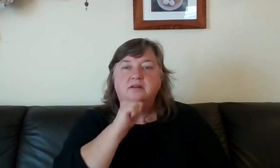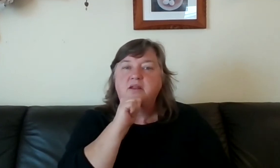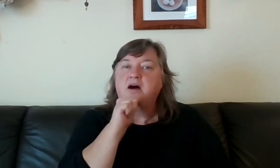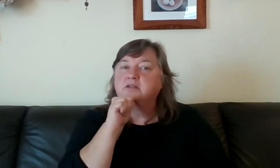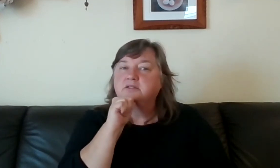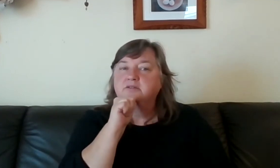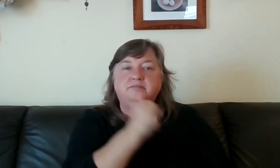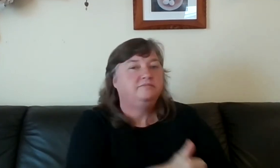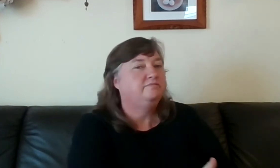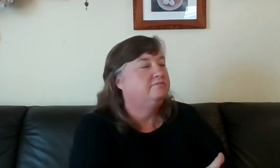Not.